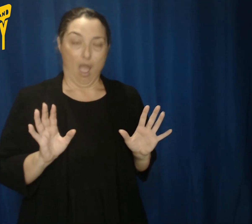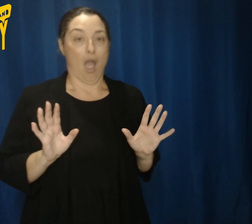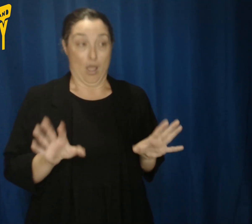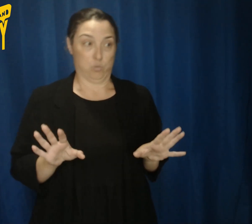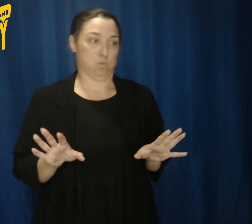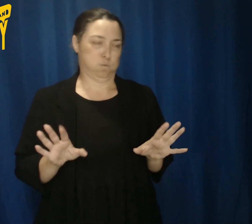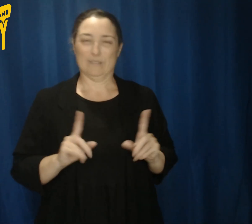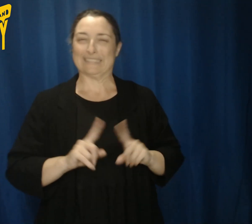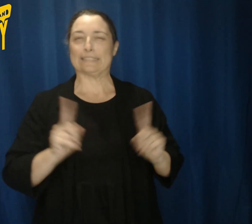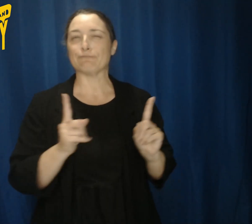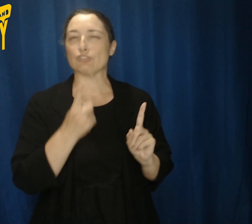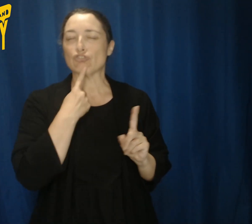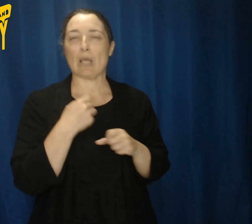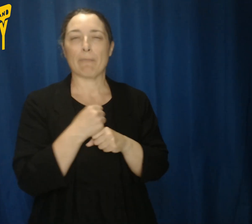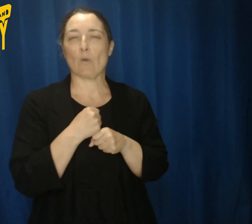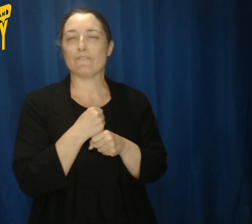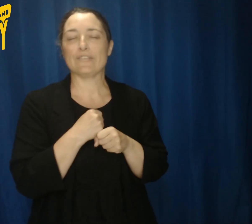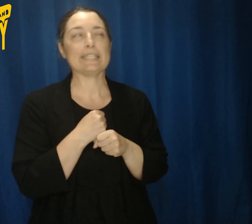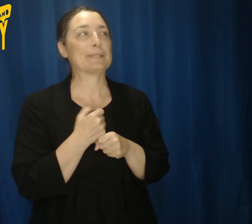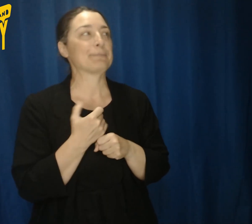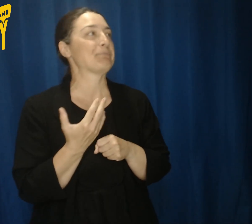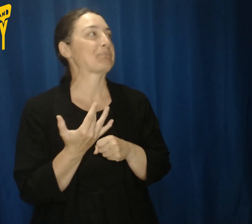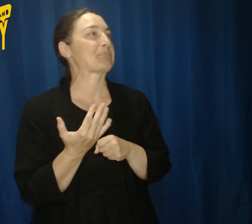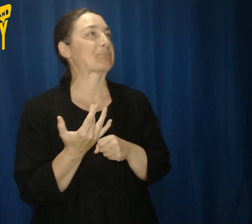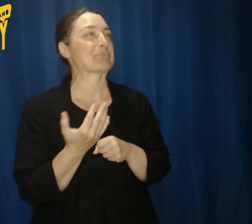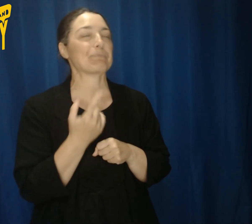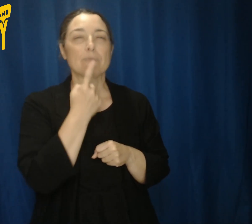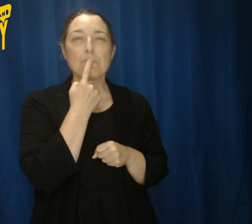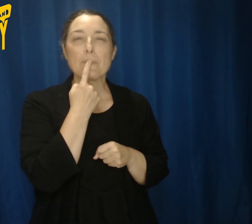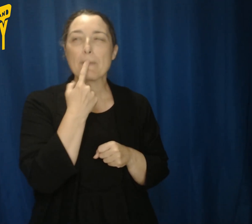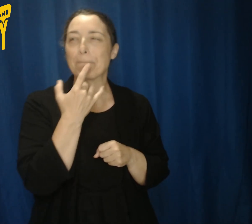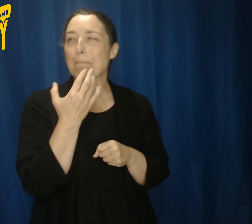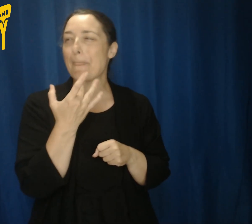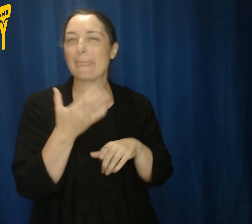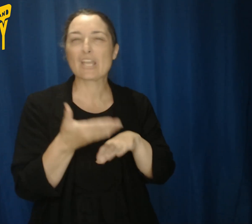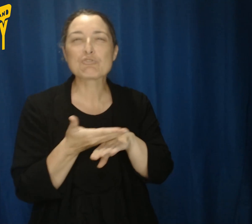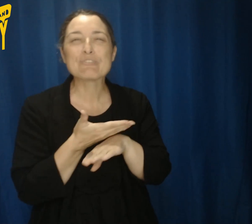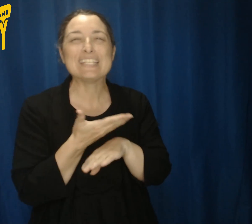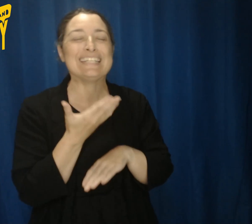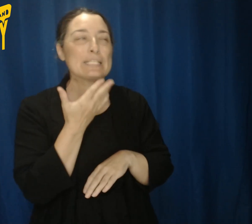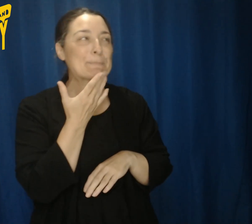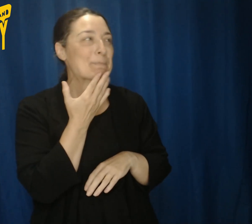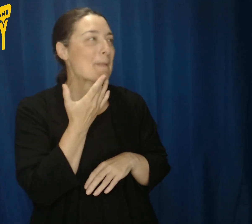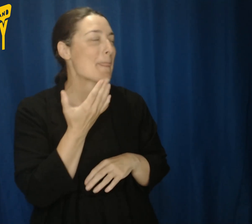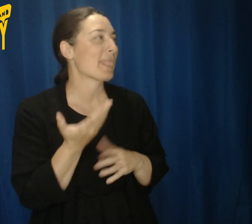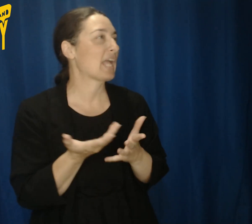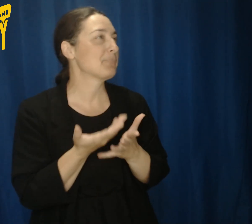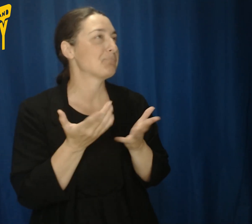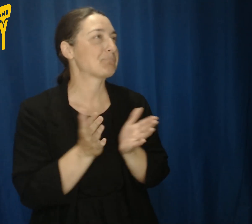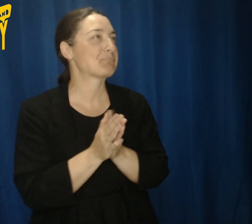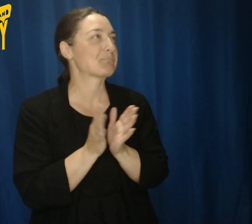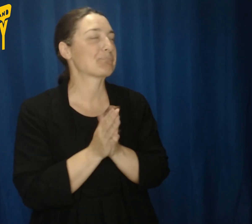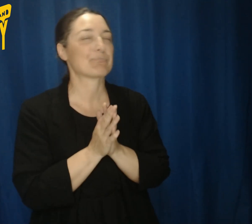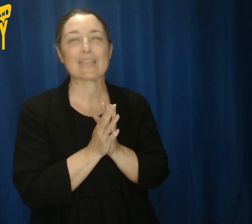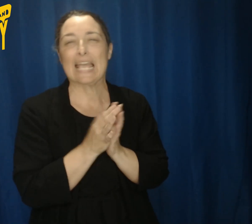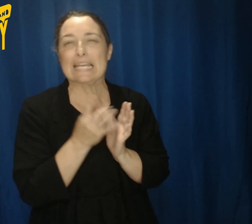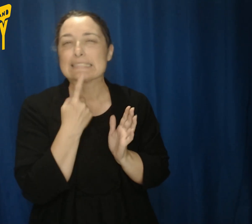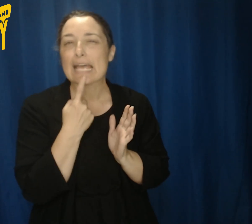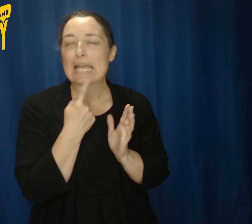type of coffee altogether. It tastes green. That's the only way I know how to describe it. It sort of tastes like the maturation